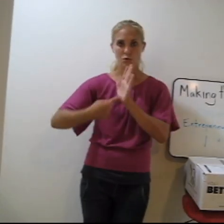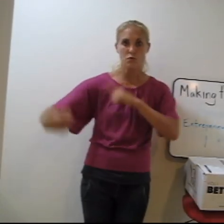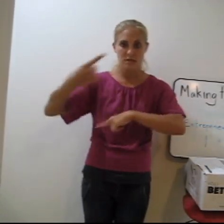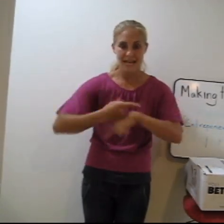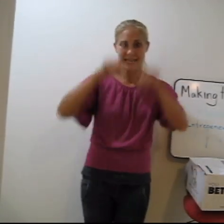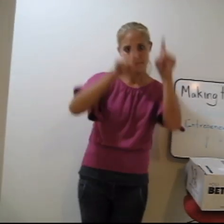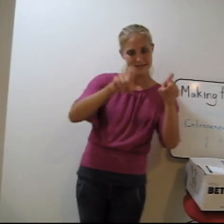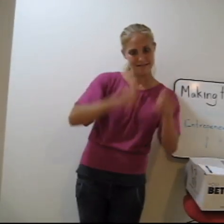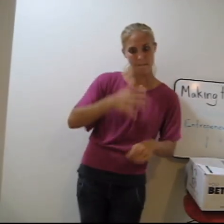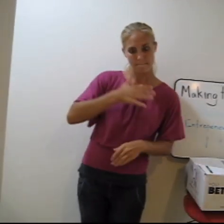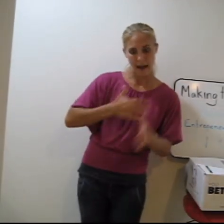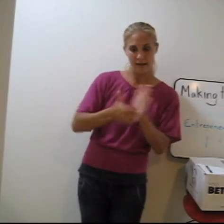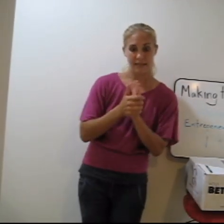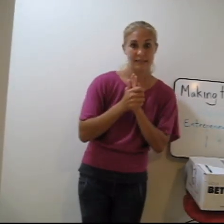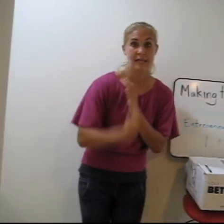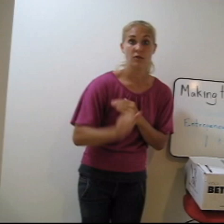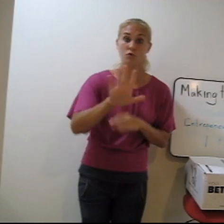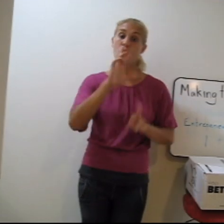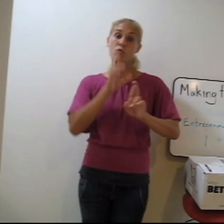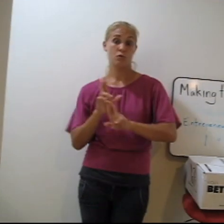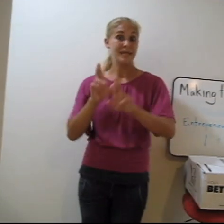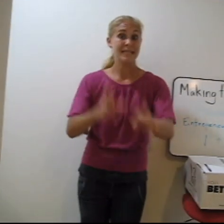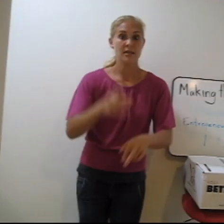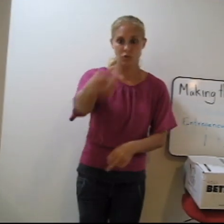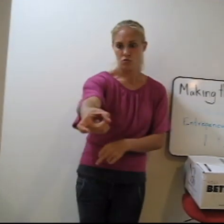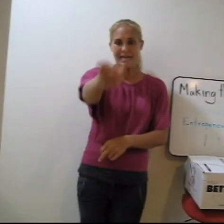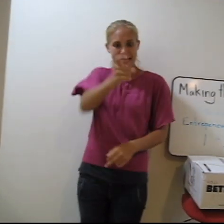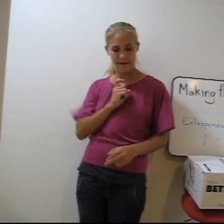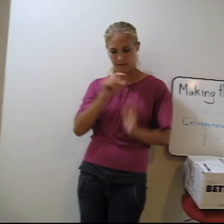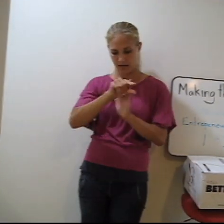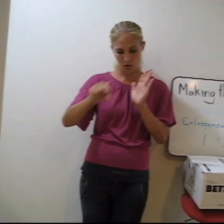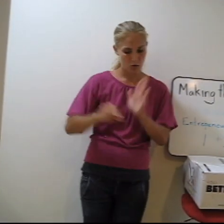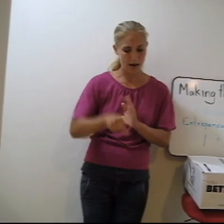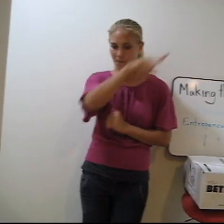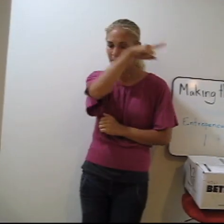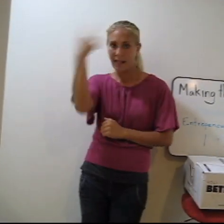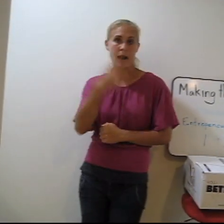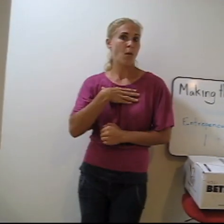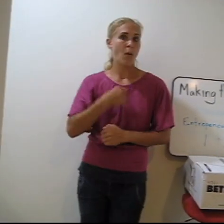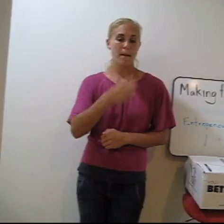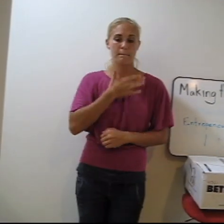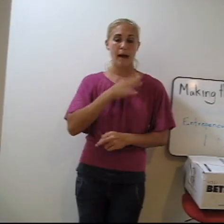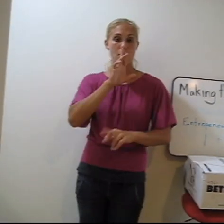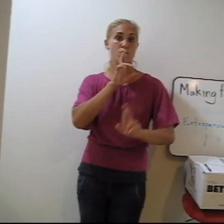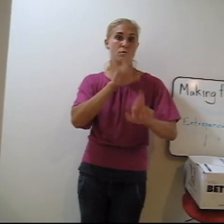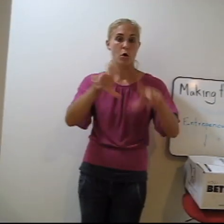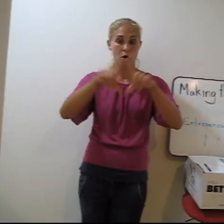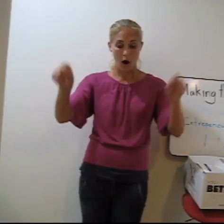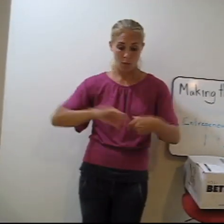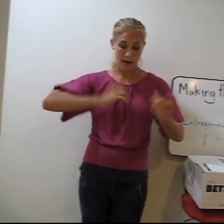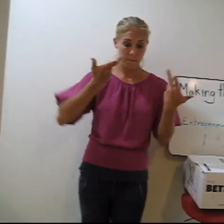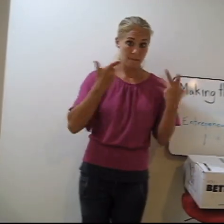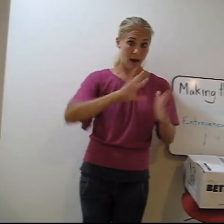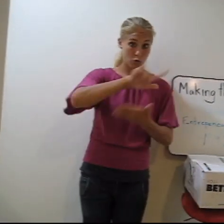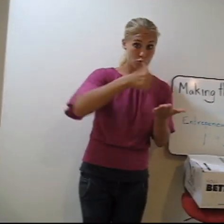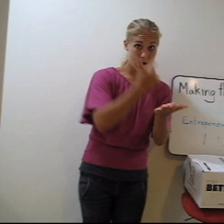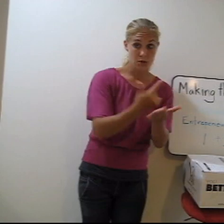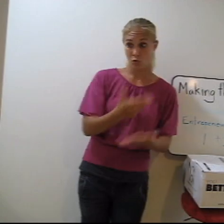performance. Your results were delivered in black and white on your report card. When you left school and got a job, you were told where to